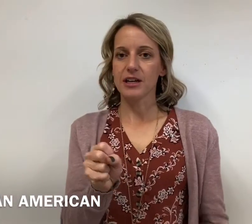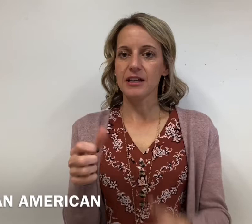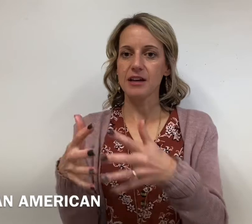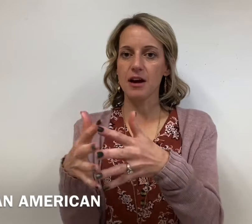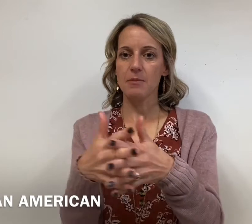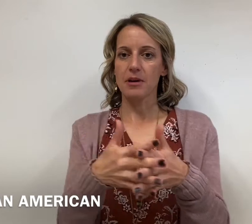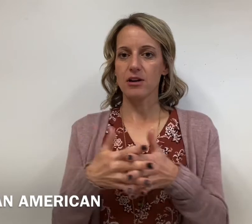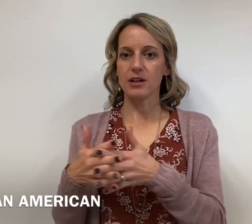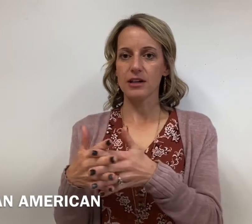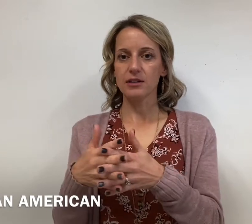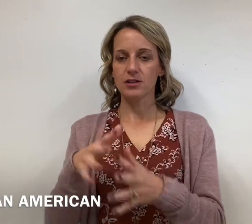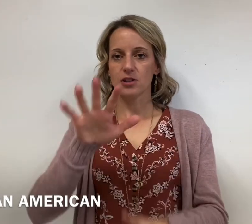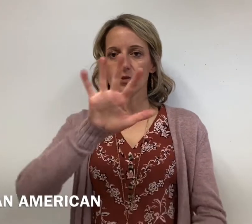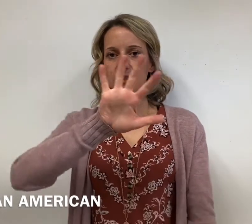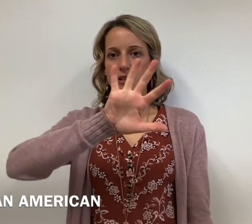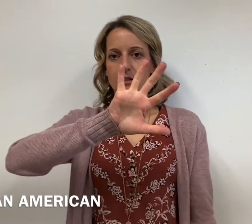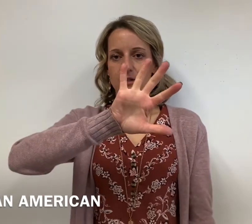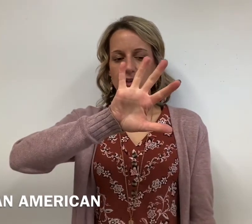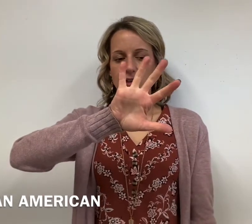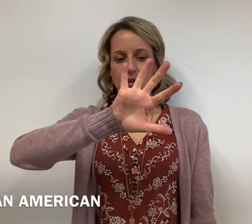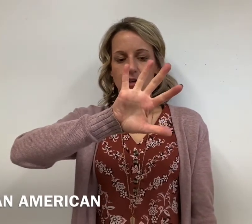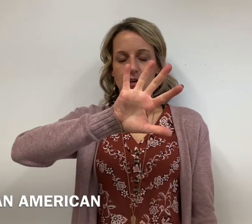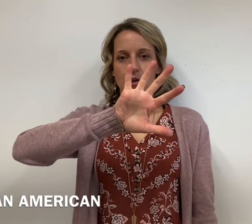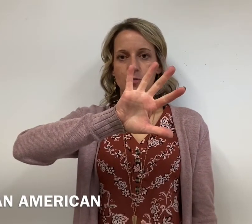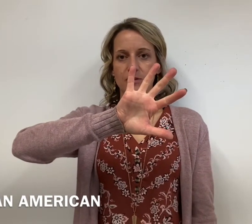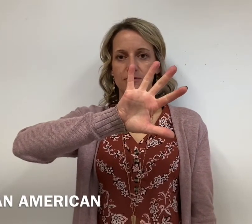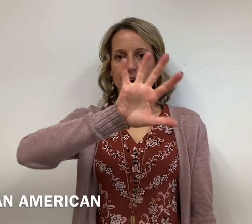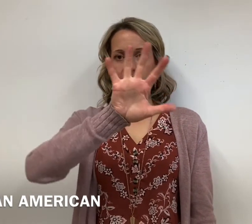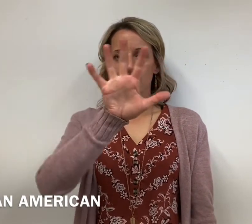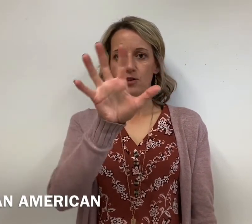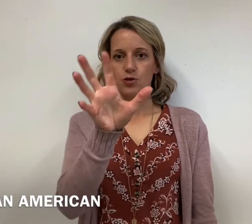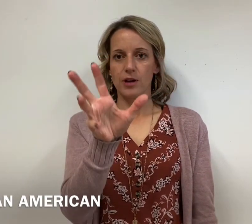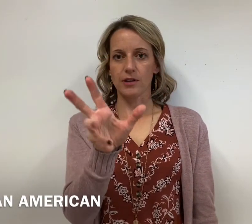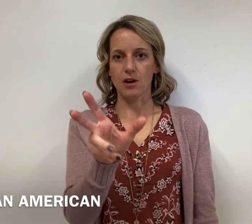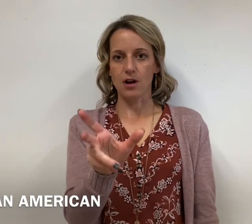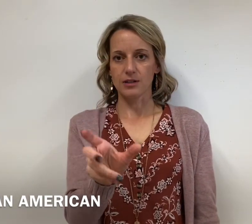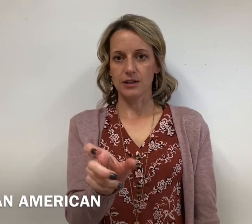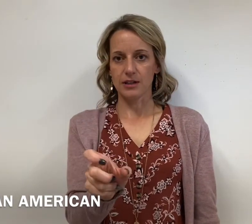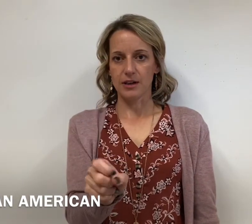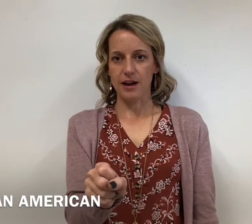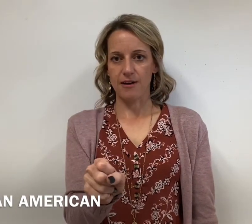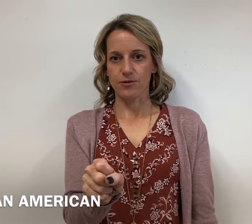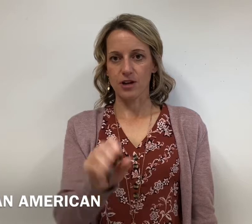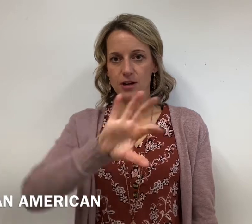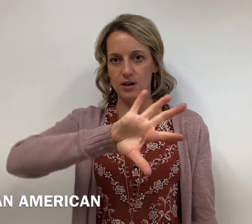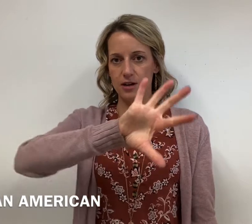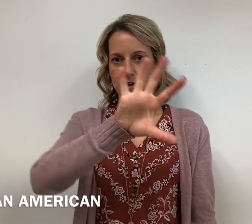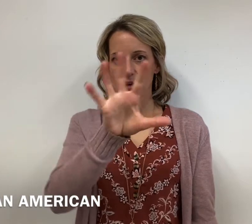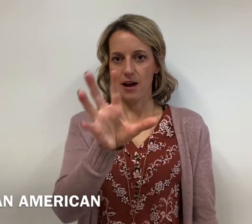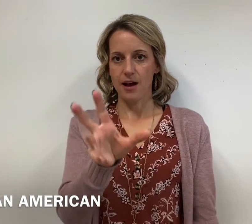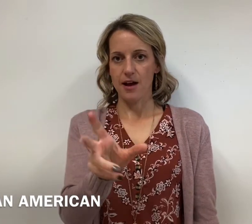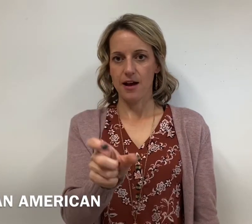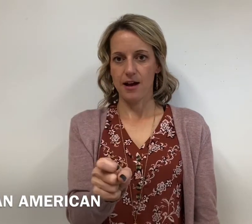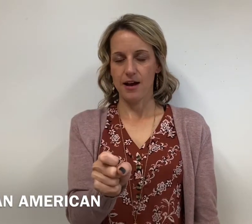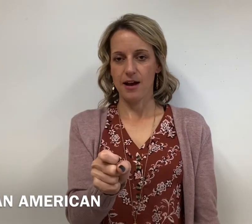African American. So it's Open 5, like you're drawing the continent, Africa, and